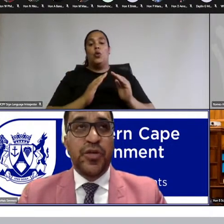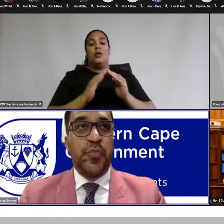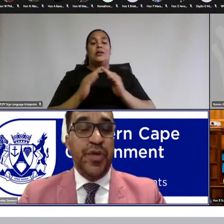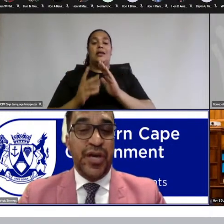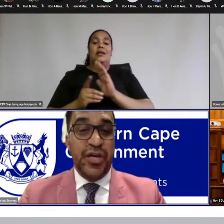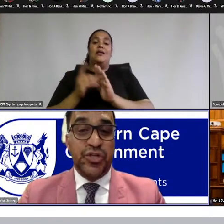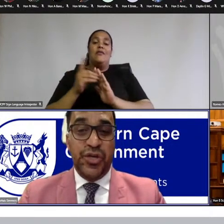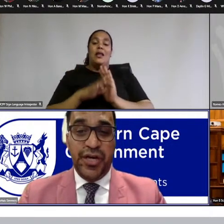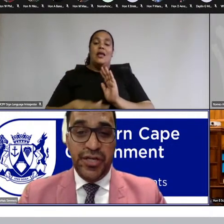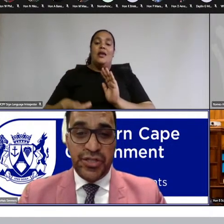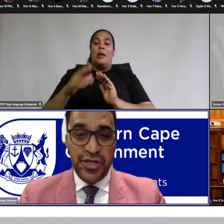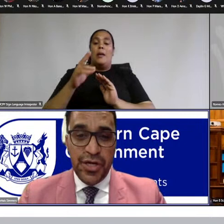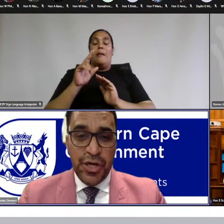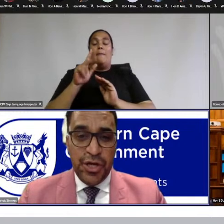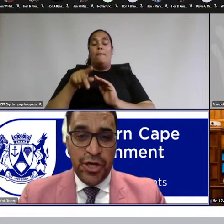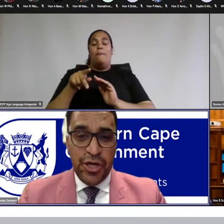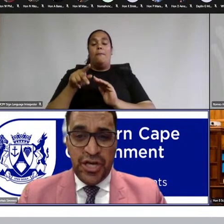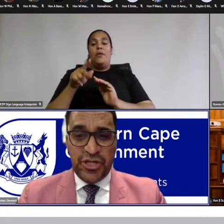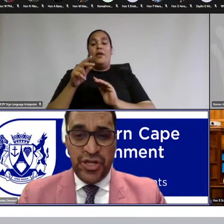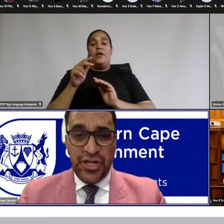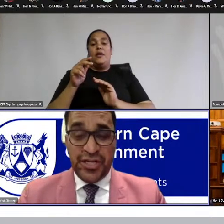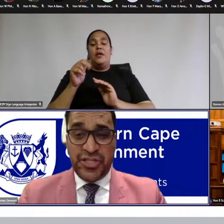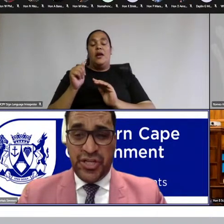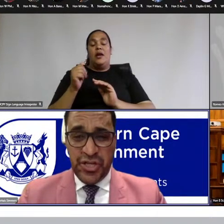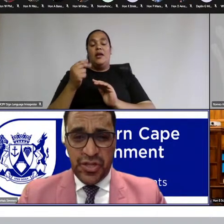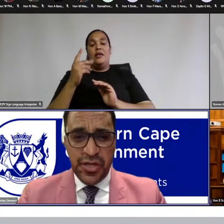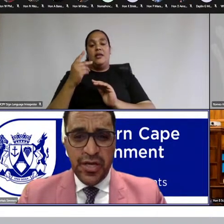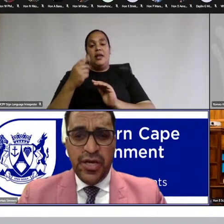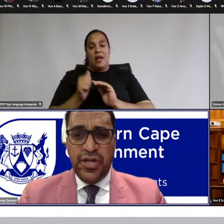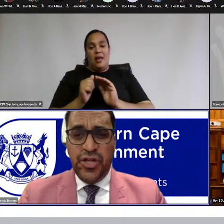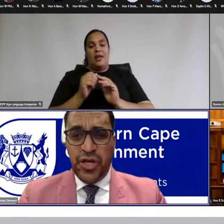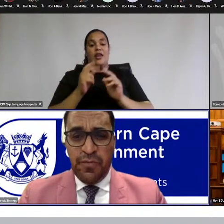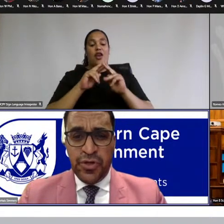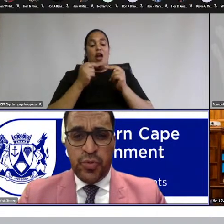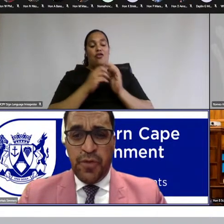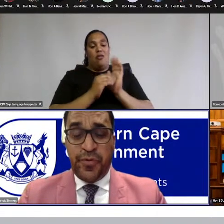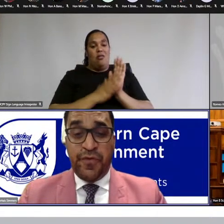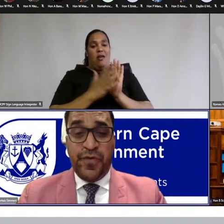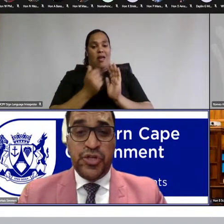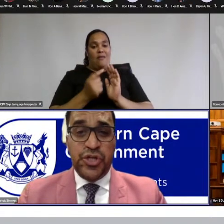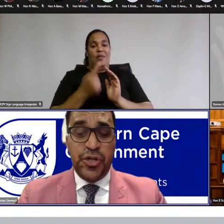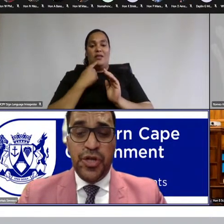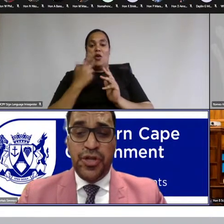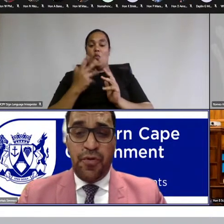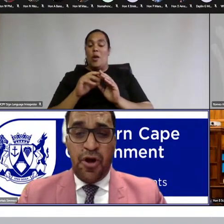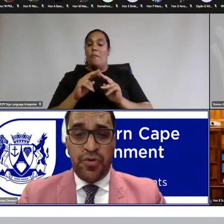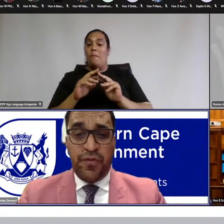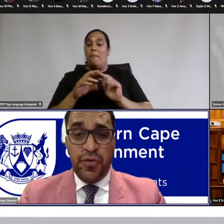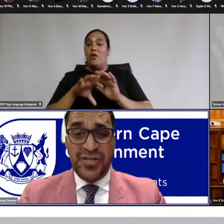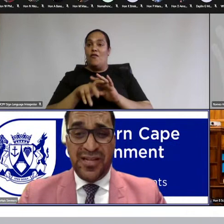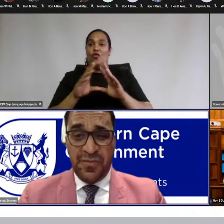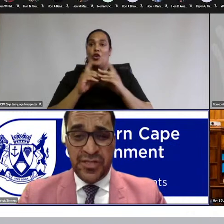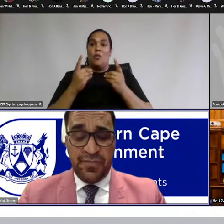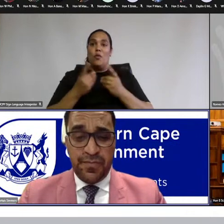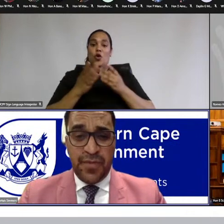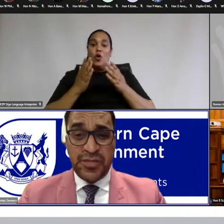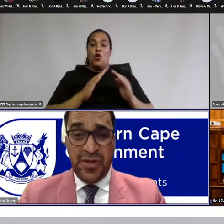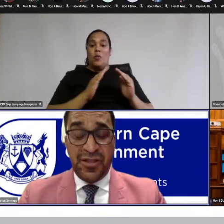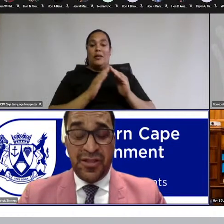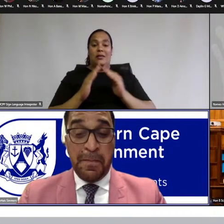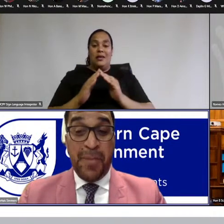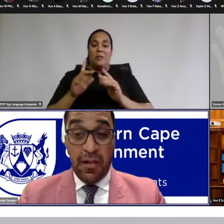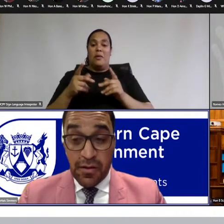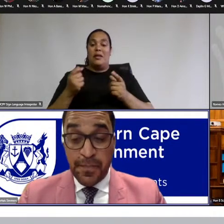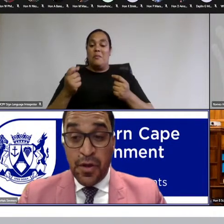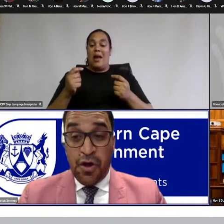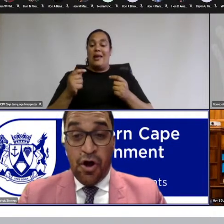Development Areas, or PHDAs. It was nationally gazetted. It determines where Provincial Department of Human Settlements must spend